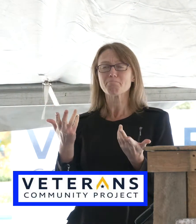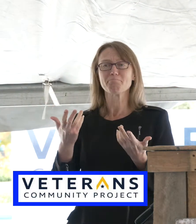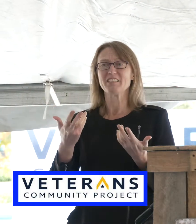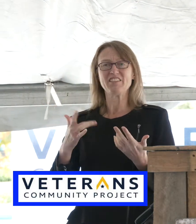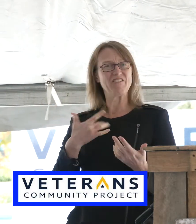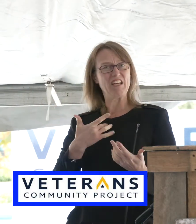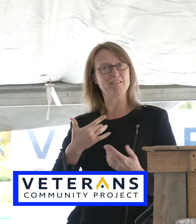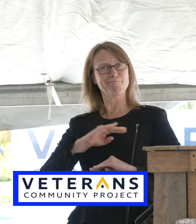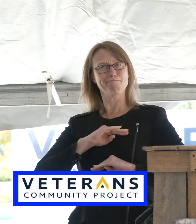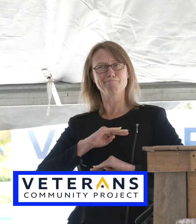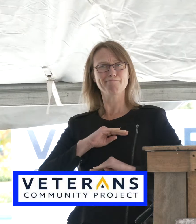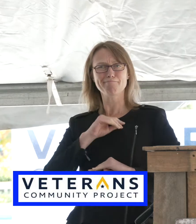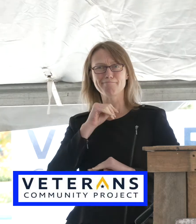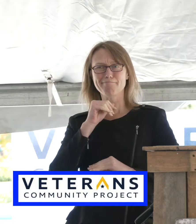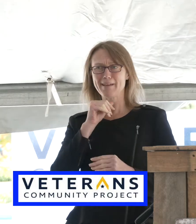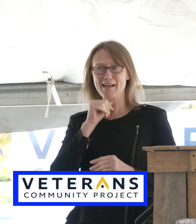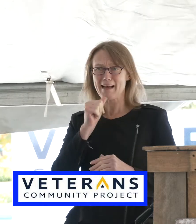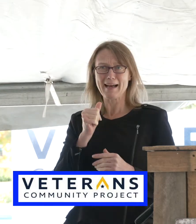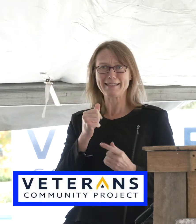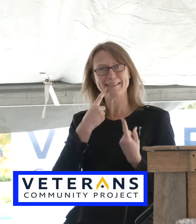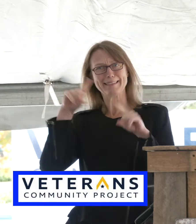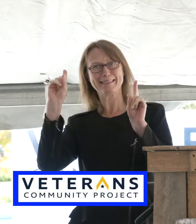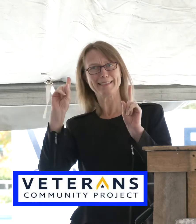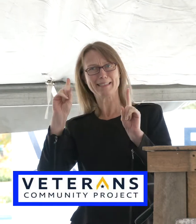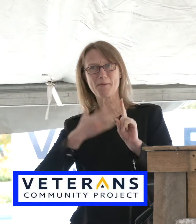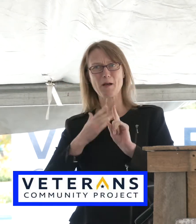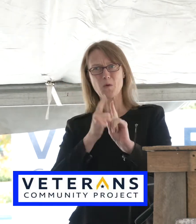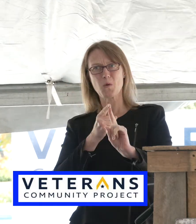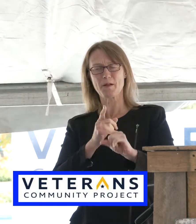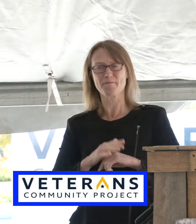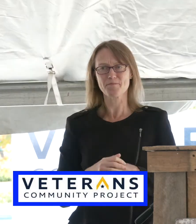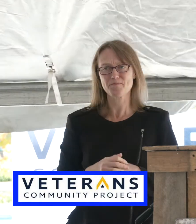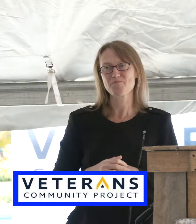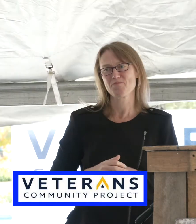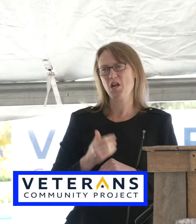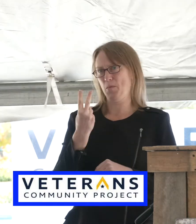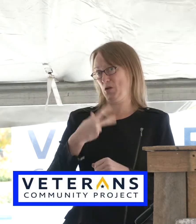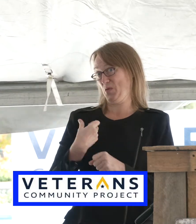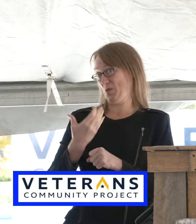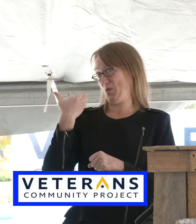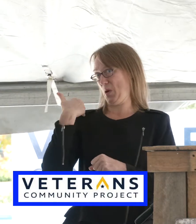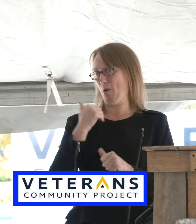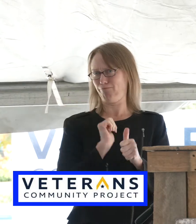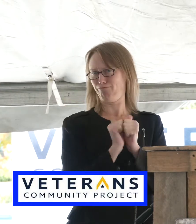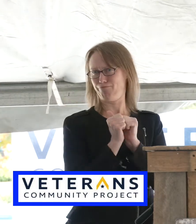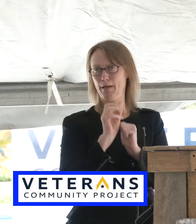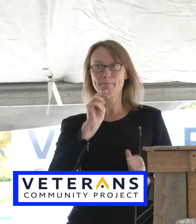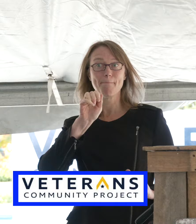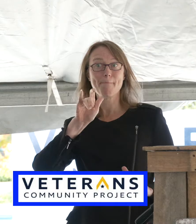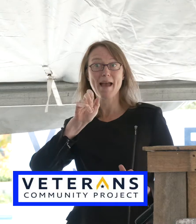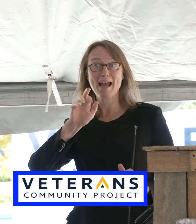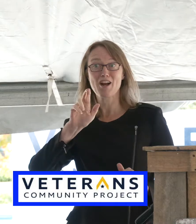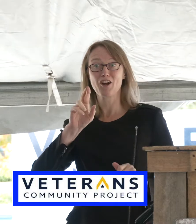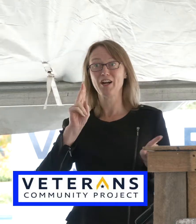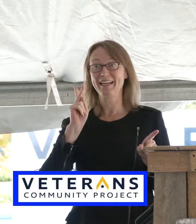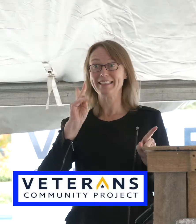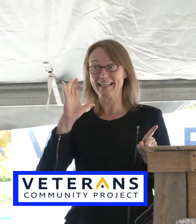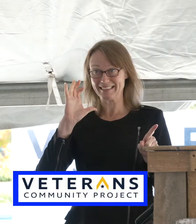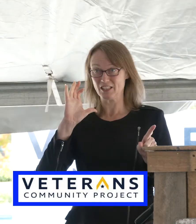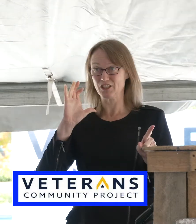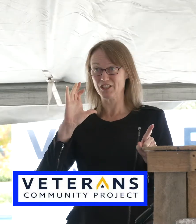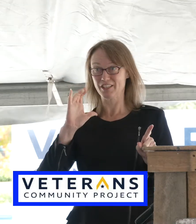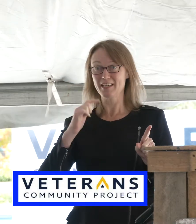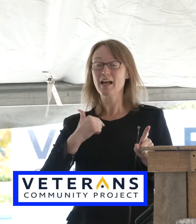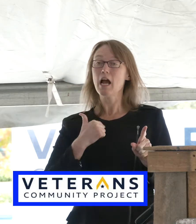in that story to about 2 years ago. I was running for mayor of Kansas City. It was going pretty well, and I got a VIP tour of